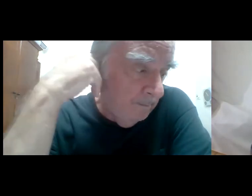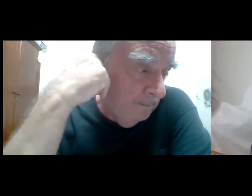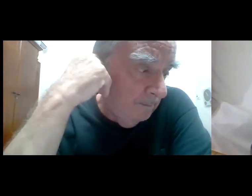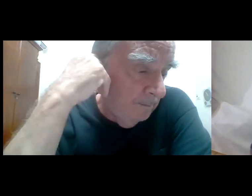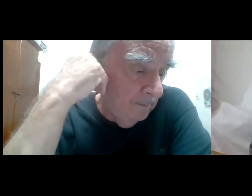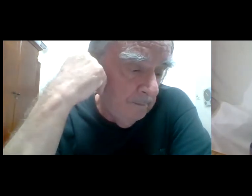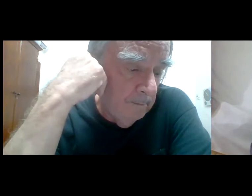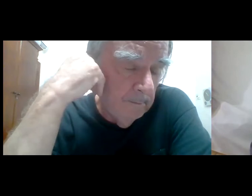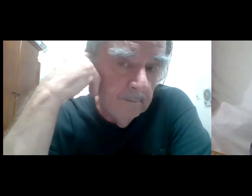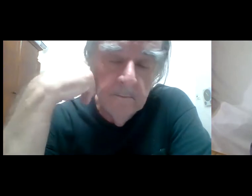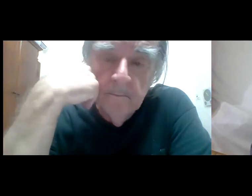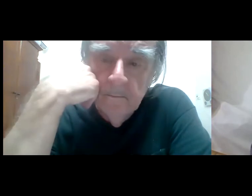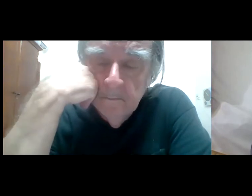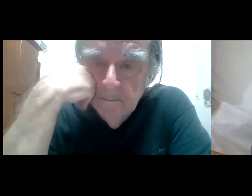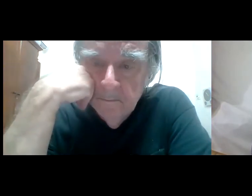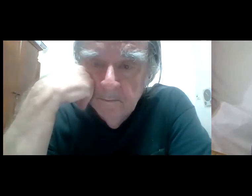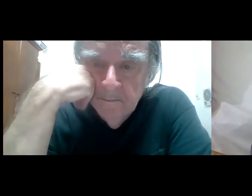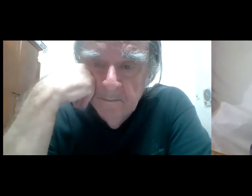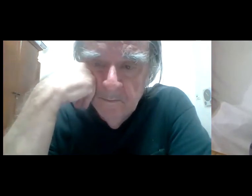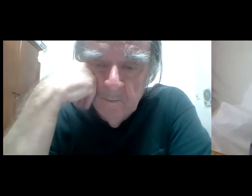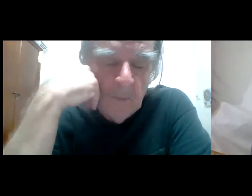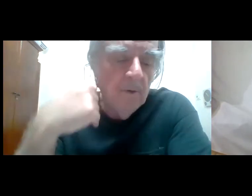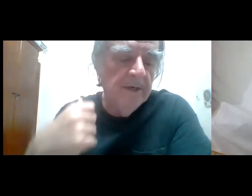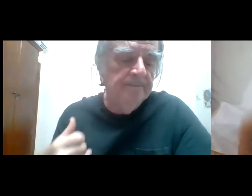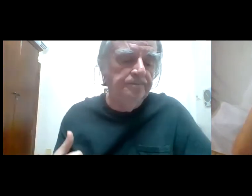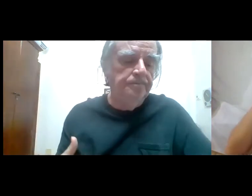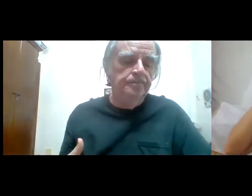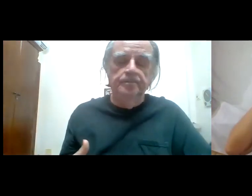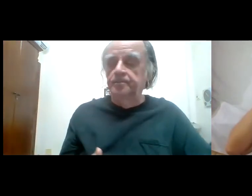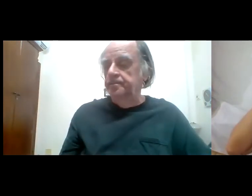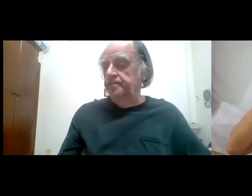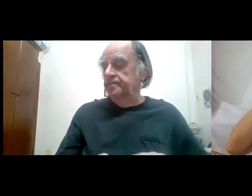Okay, they're figuring out how to divide the group now. Okay.